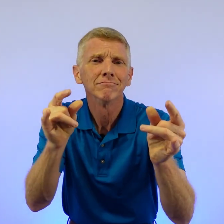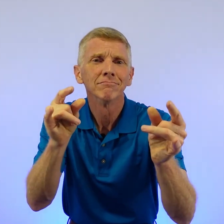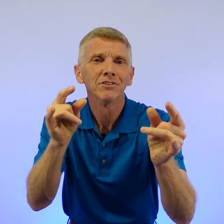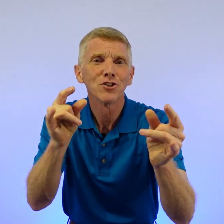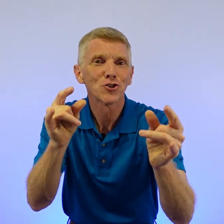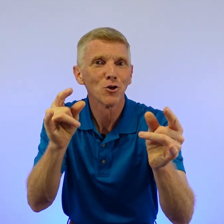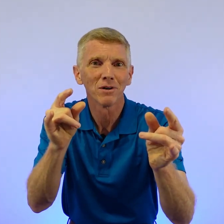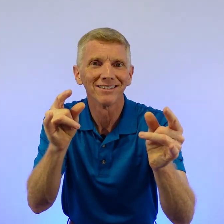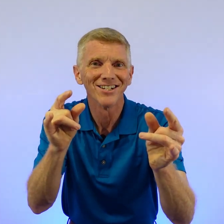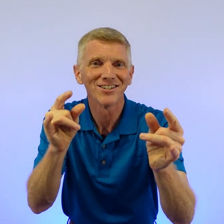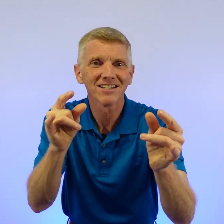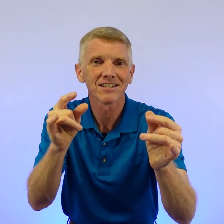Super delicious.